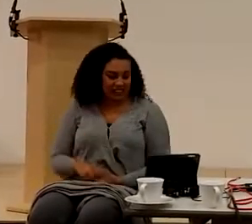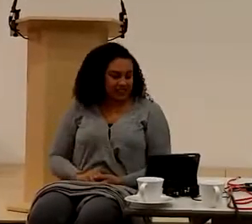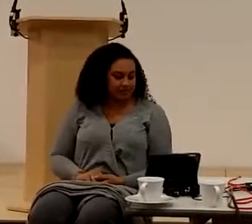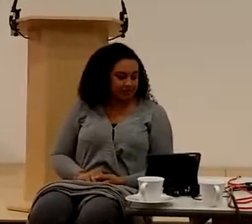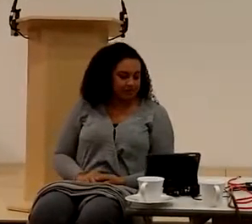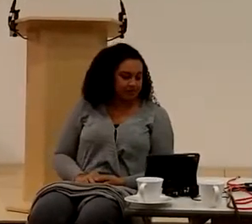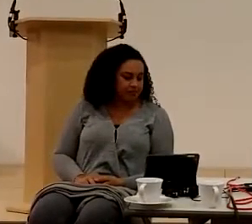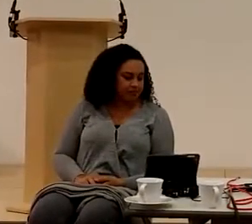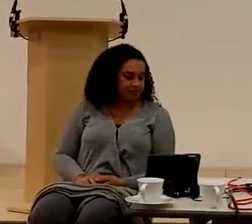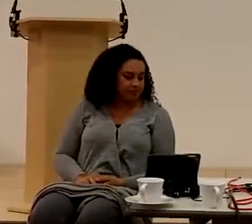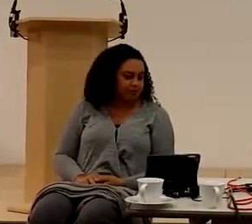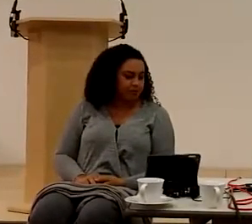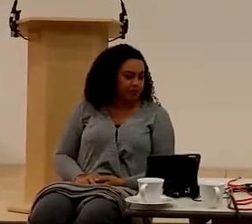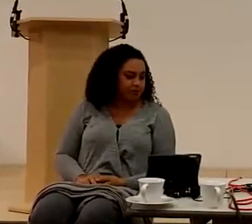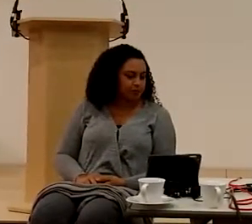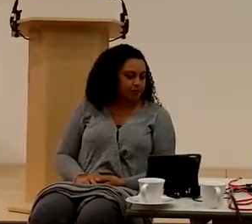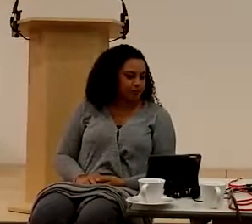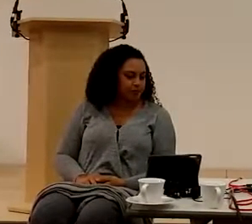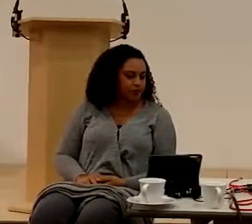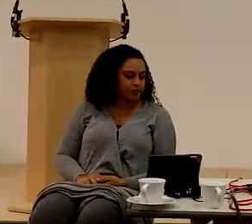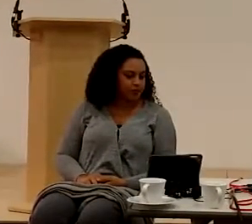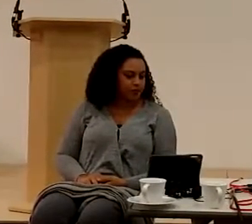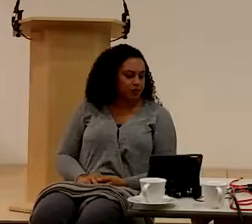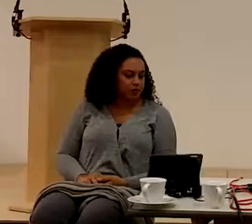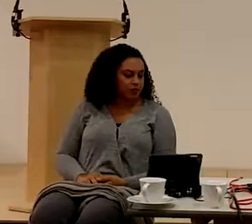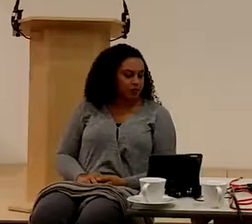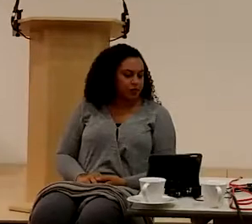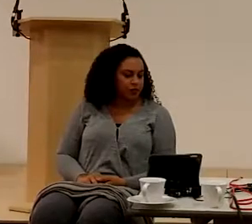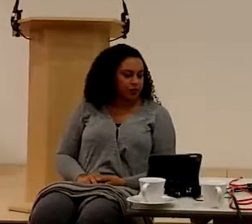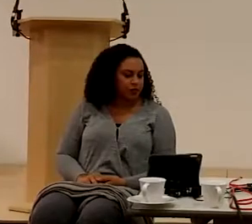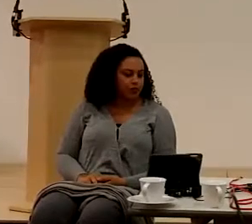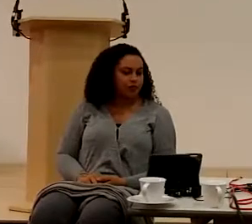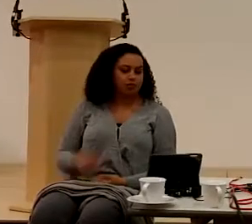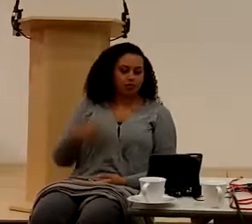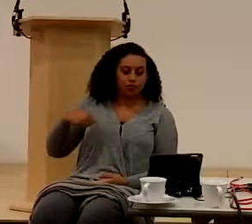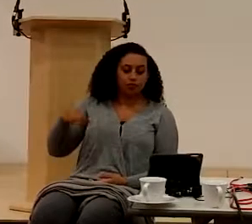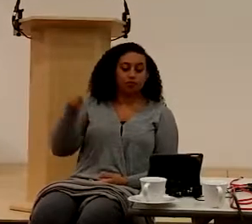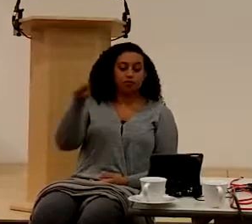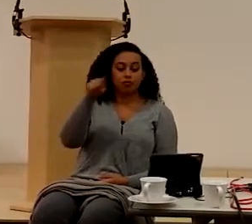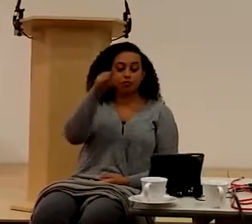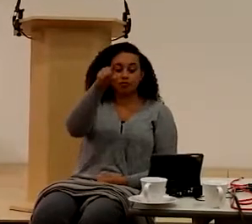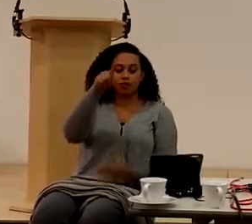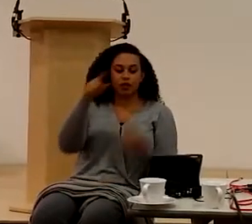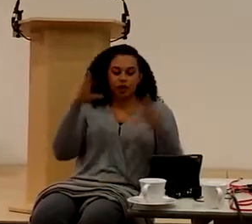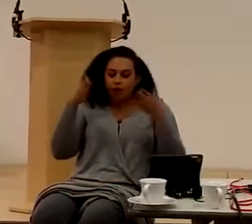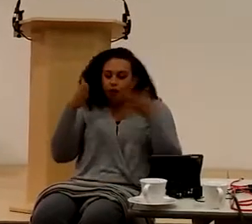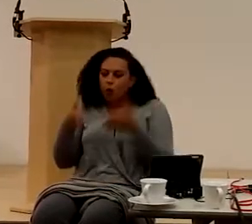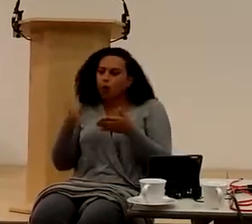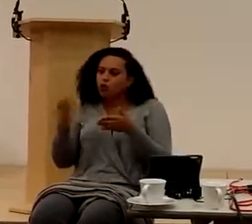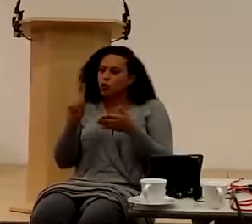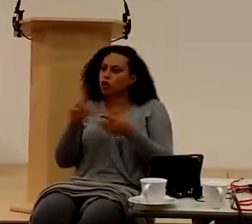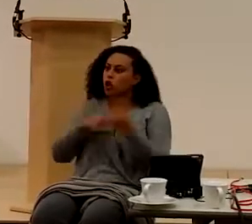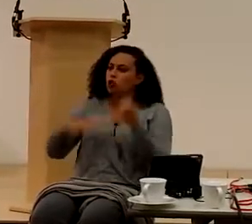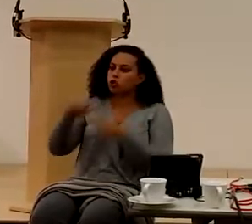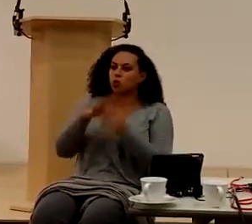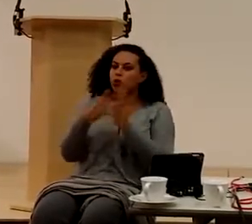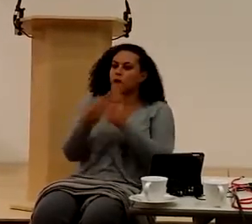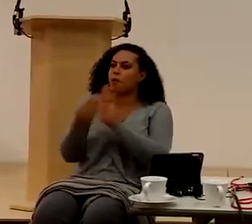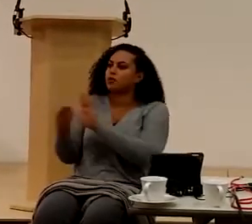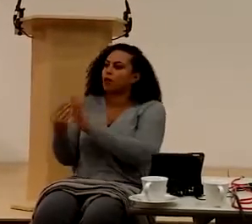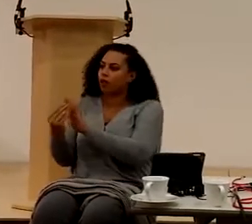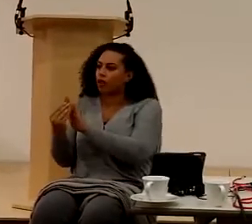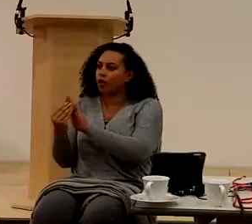modern insight by focusing only on its